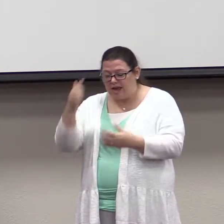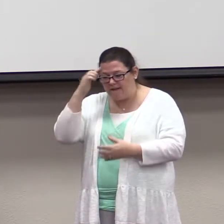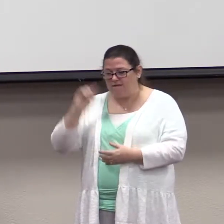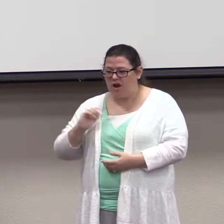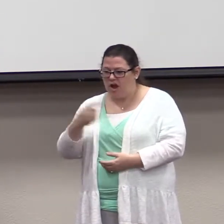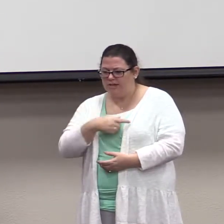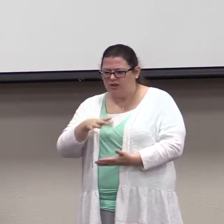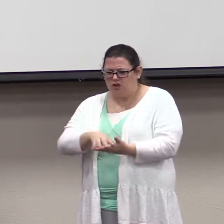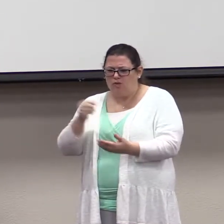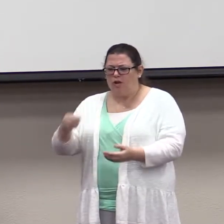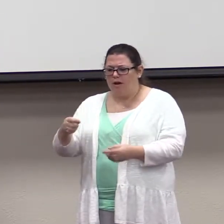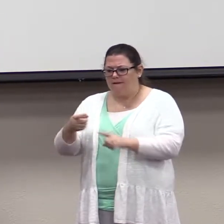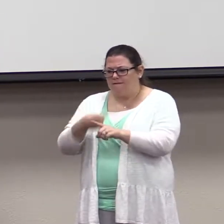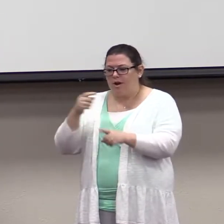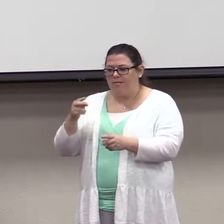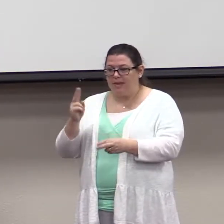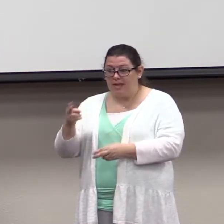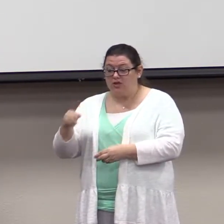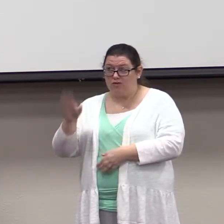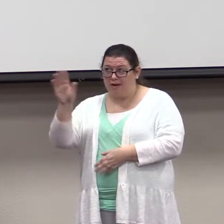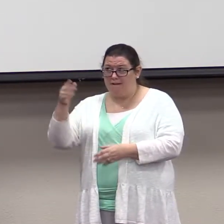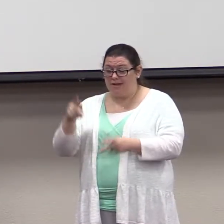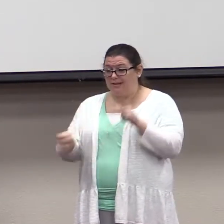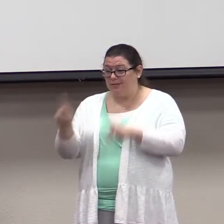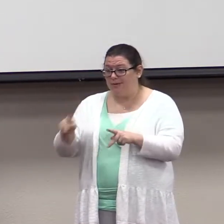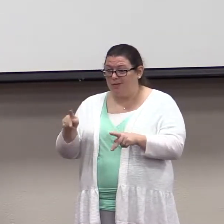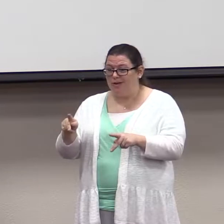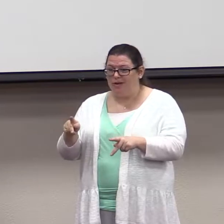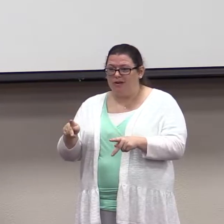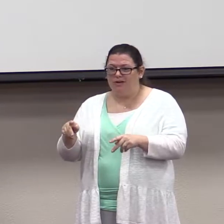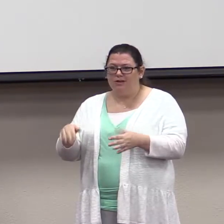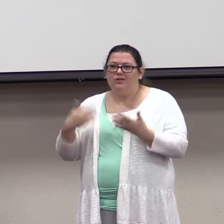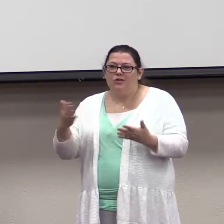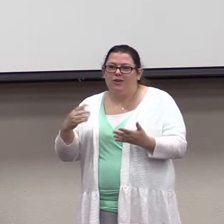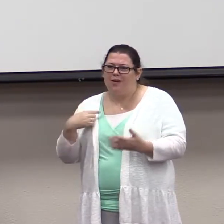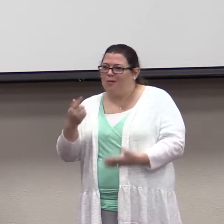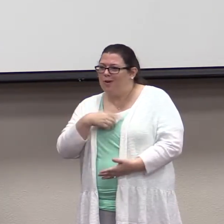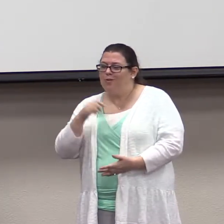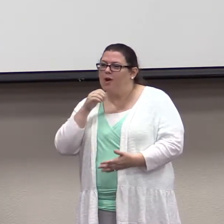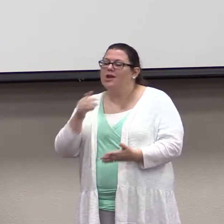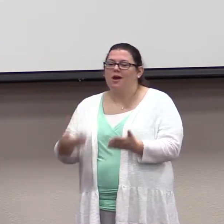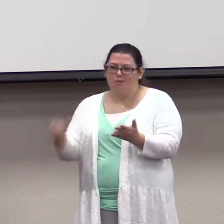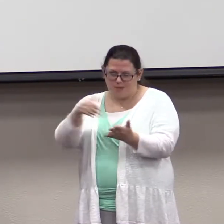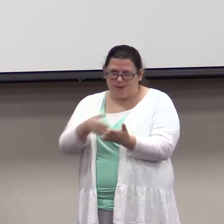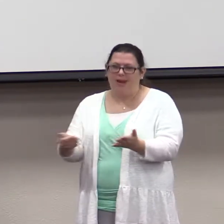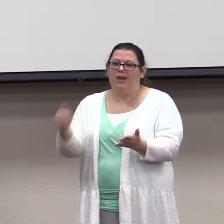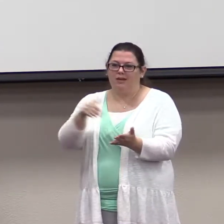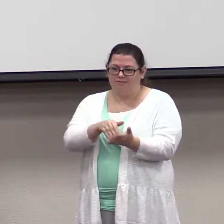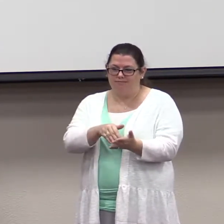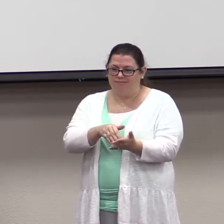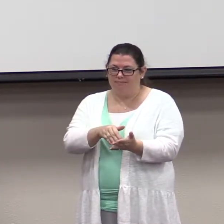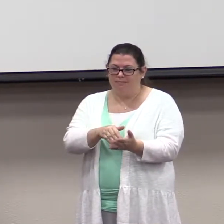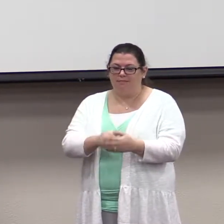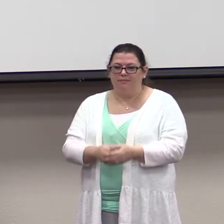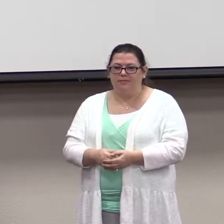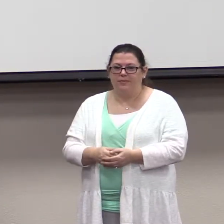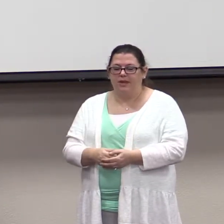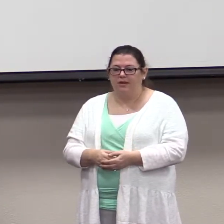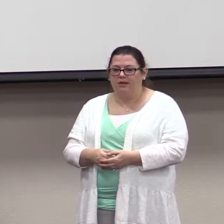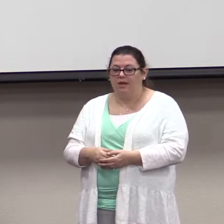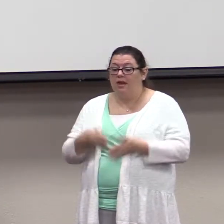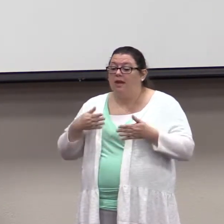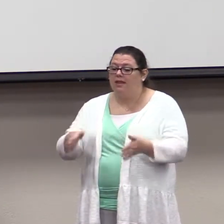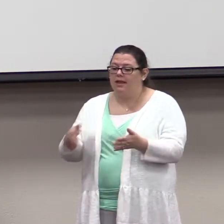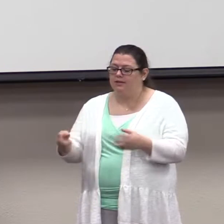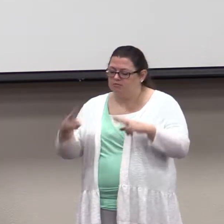that we aren't doomed to repeat it. Now, with that opening out of the way, let's examine the first leader in this series,